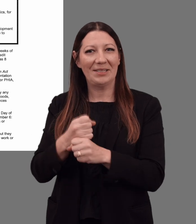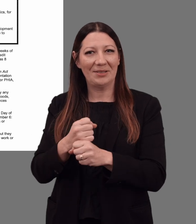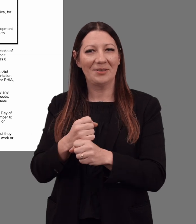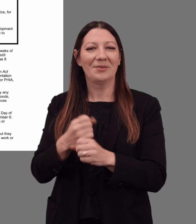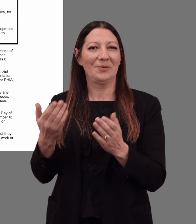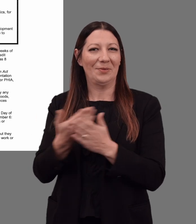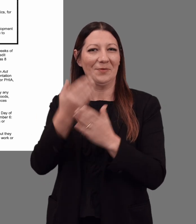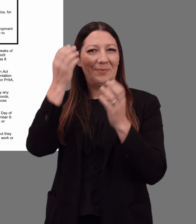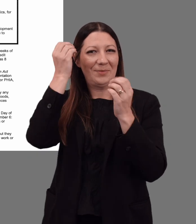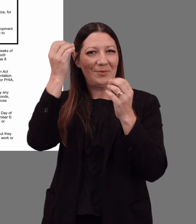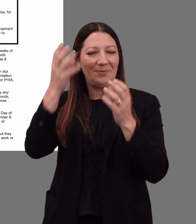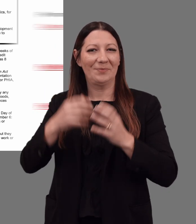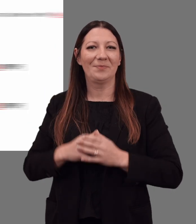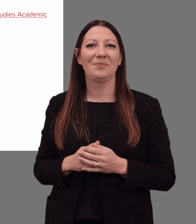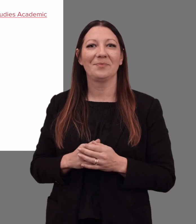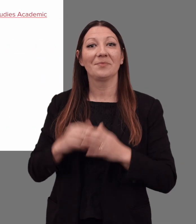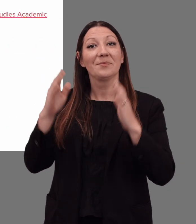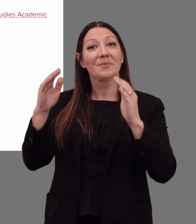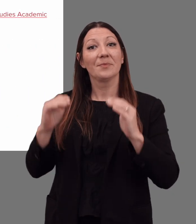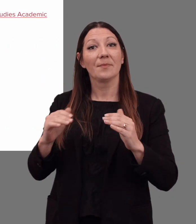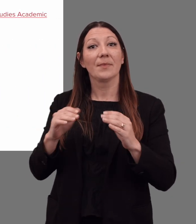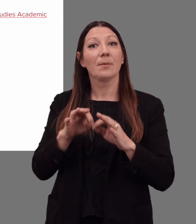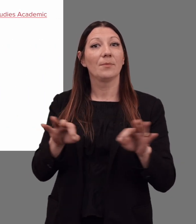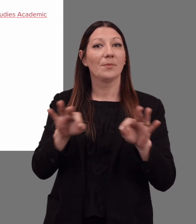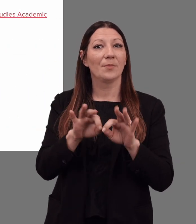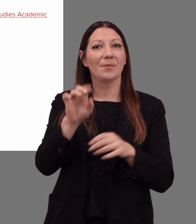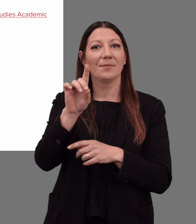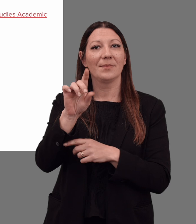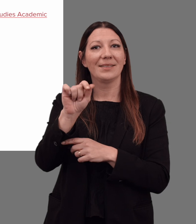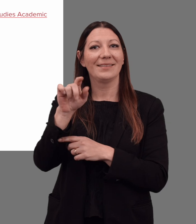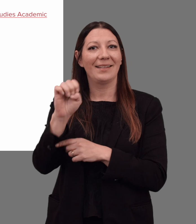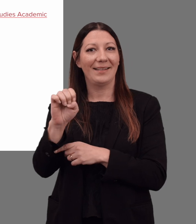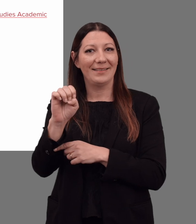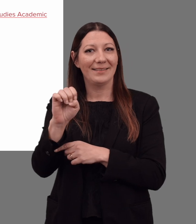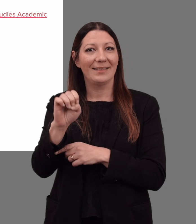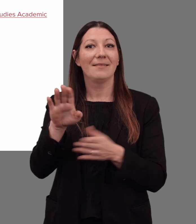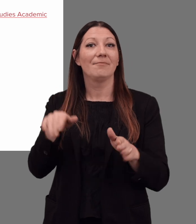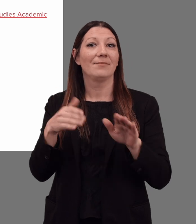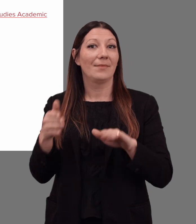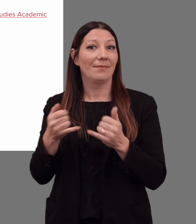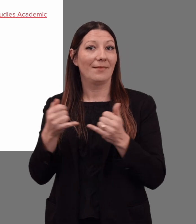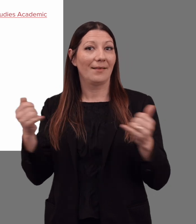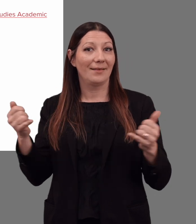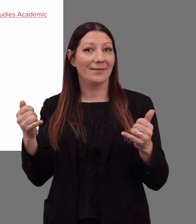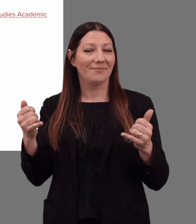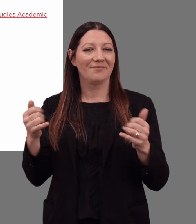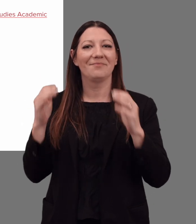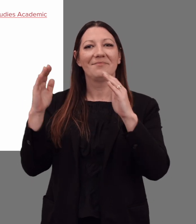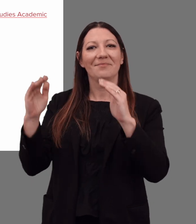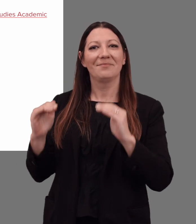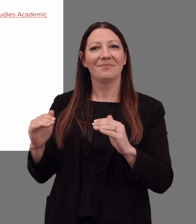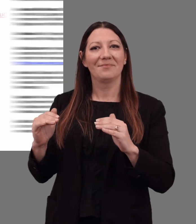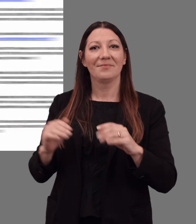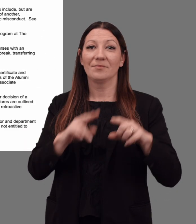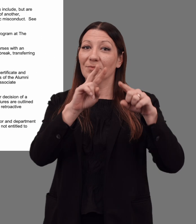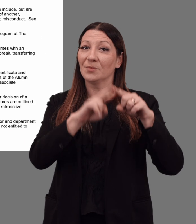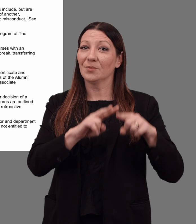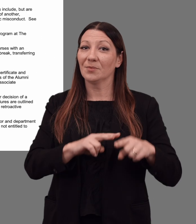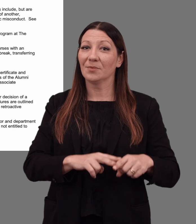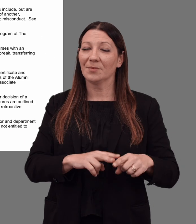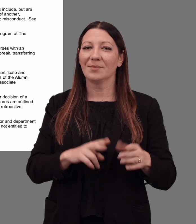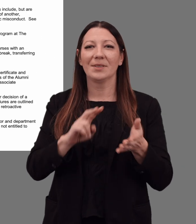year; Dates for the academic year, which includes important academic dates and deadlines; Glossary of